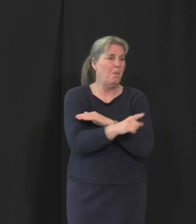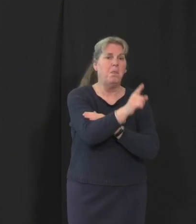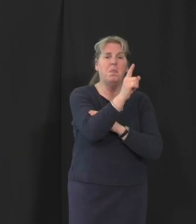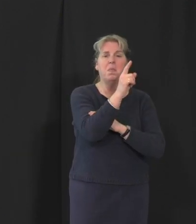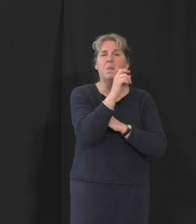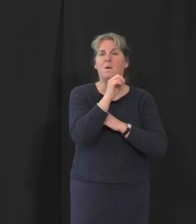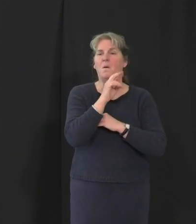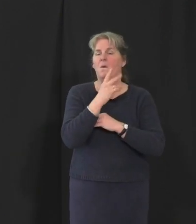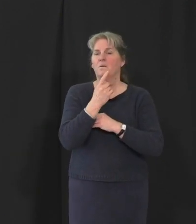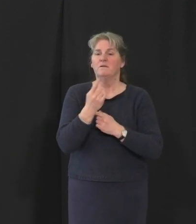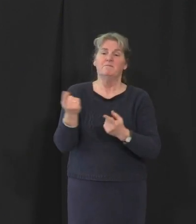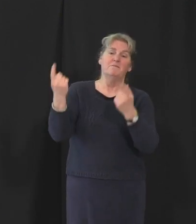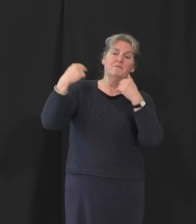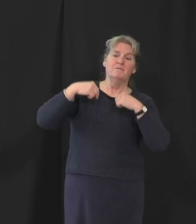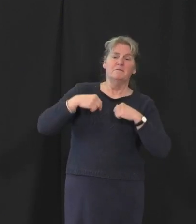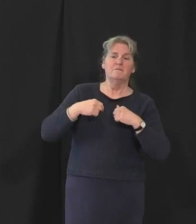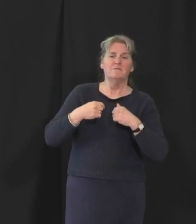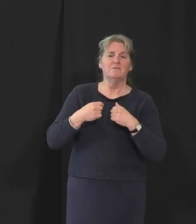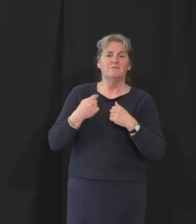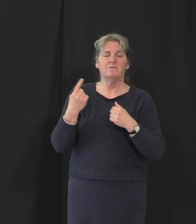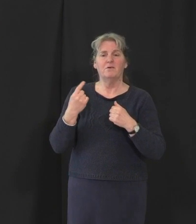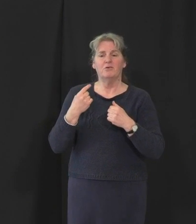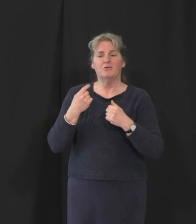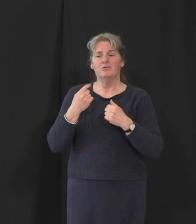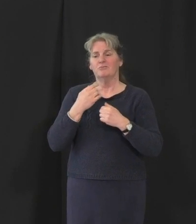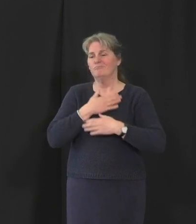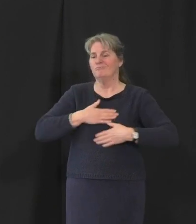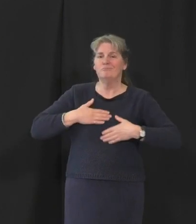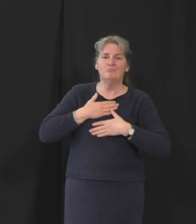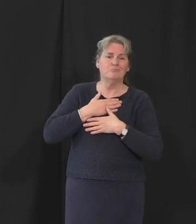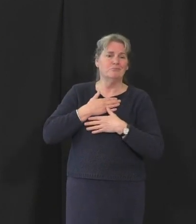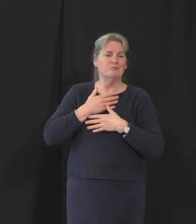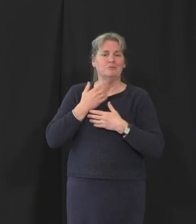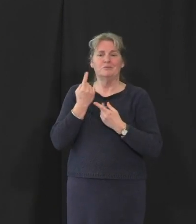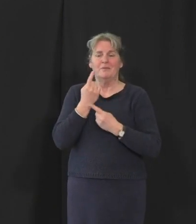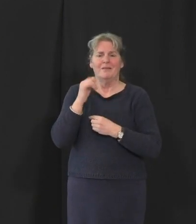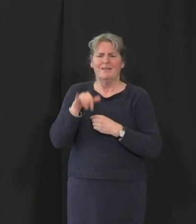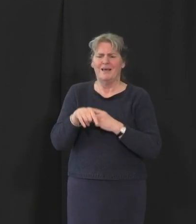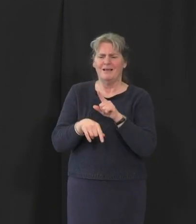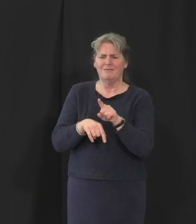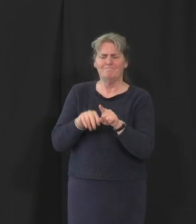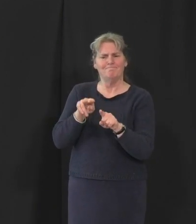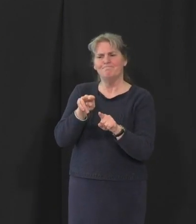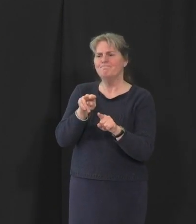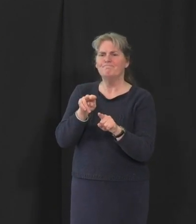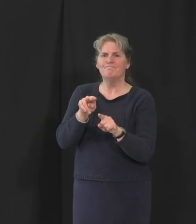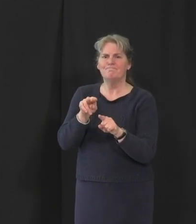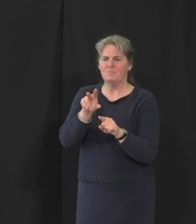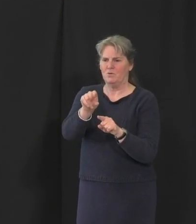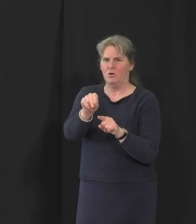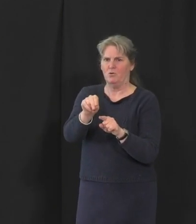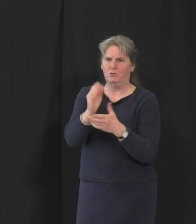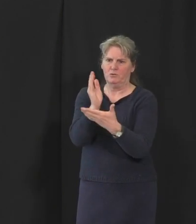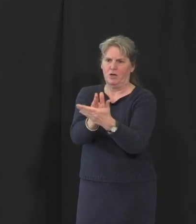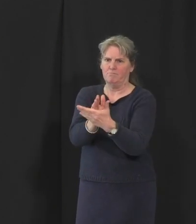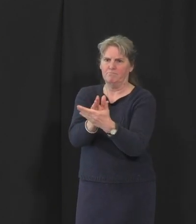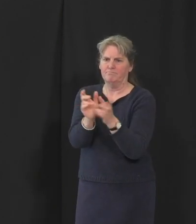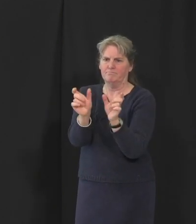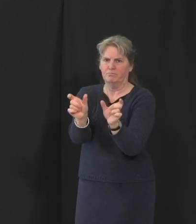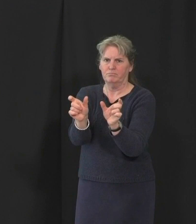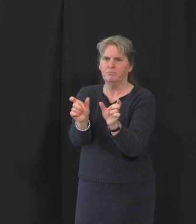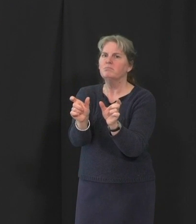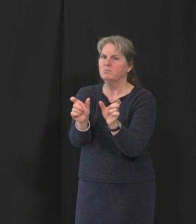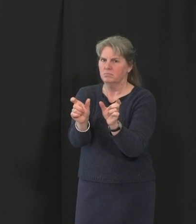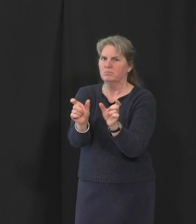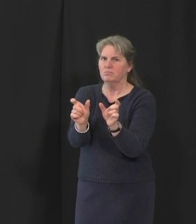else or just coming up for traveling, for tourism reasons, that we now have the authority to stop people